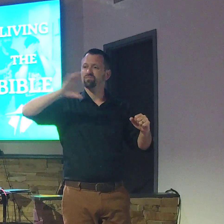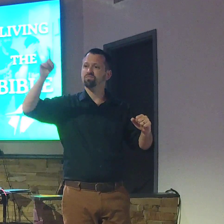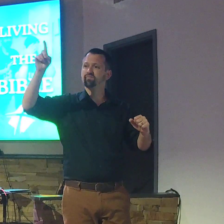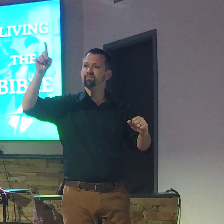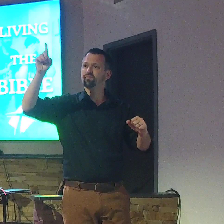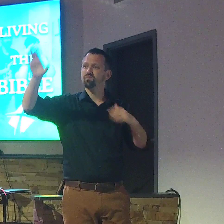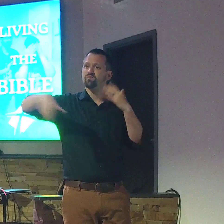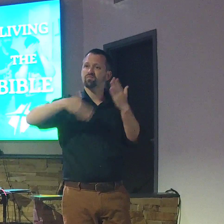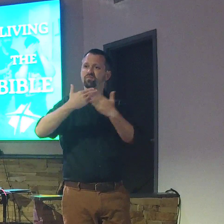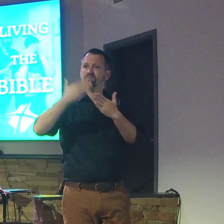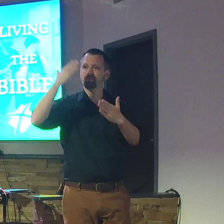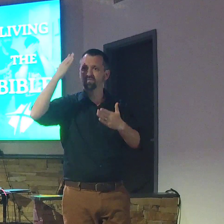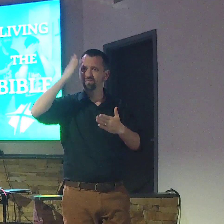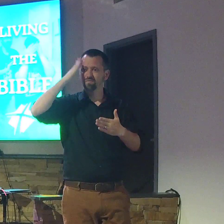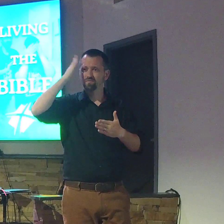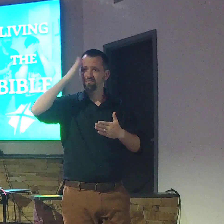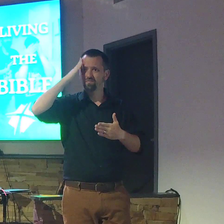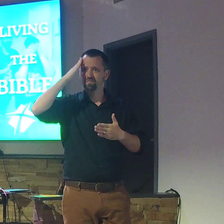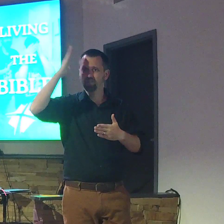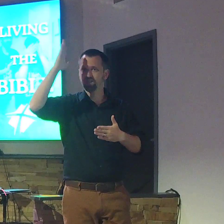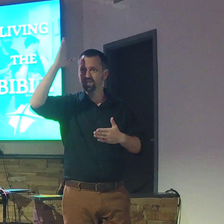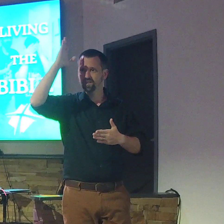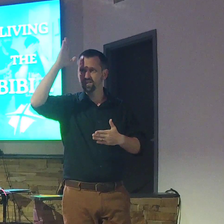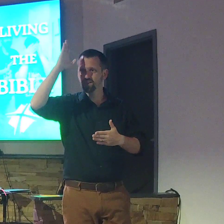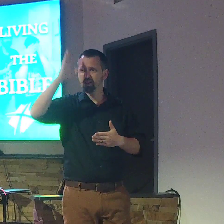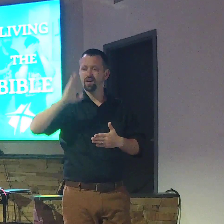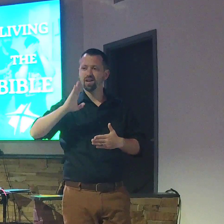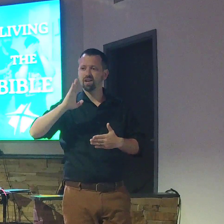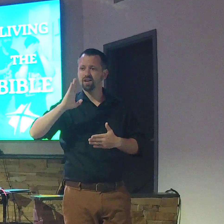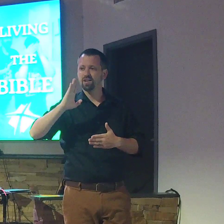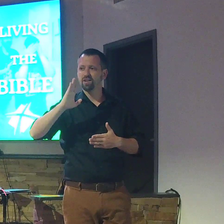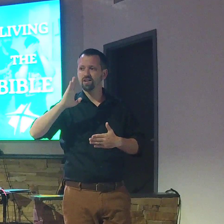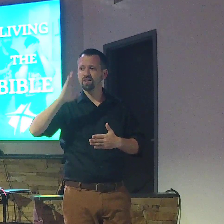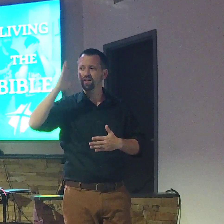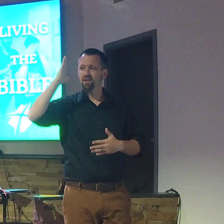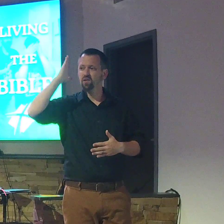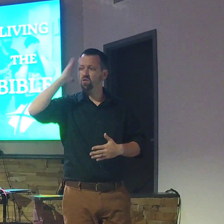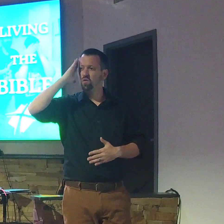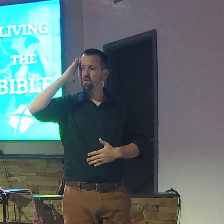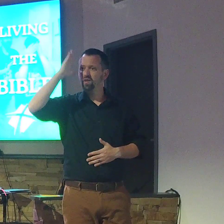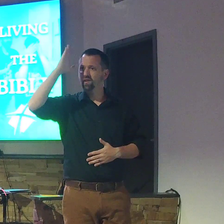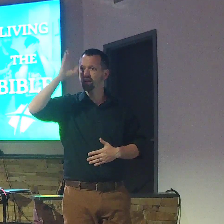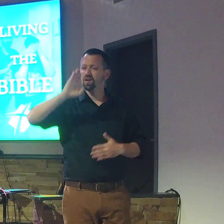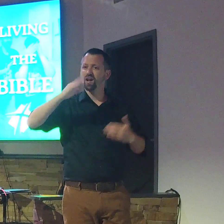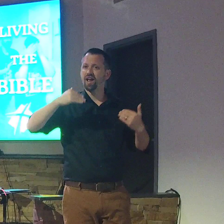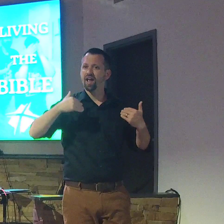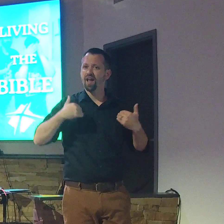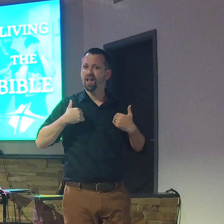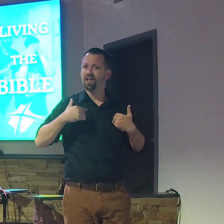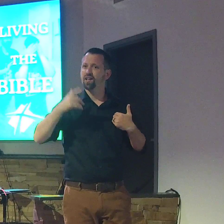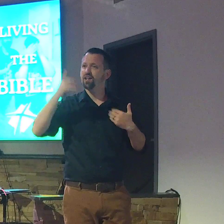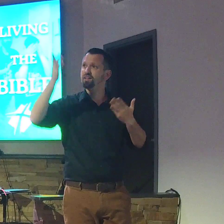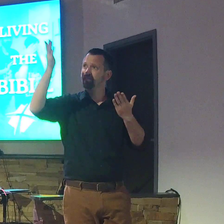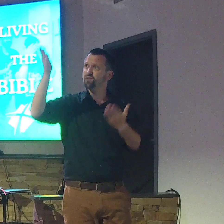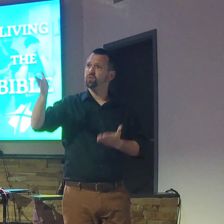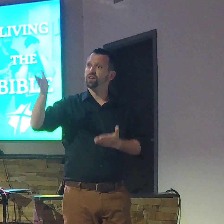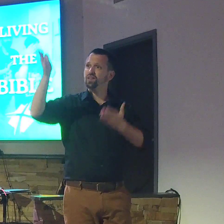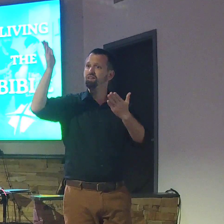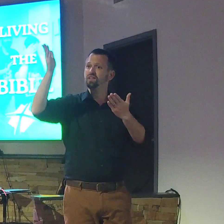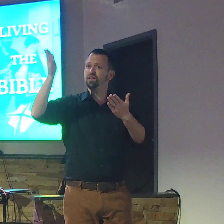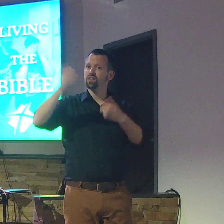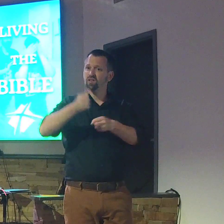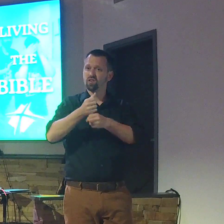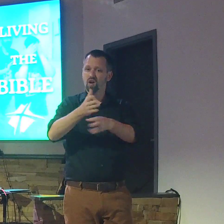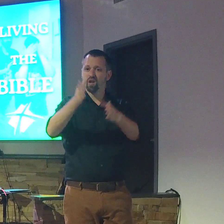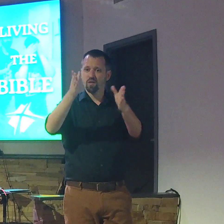is the all-knowing. God, the awareness that God has and who God is causes the humble